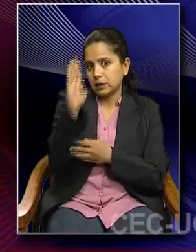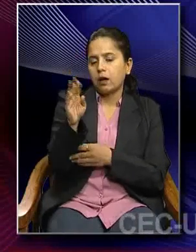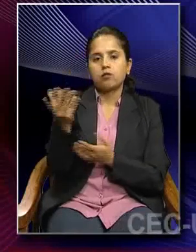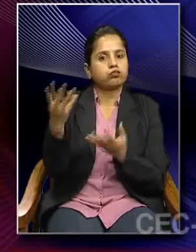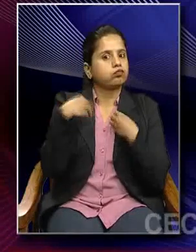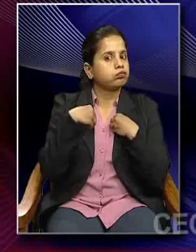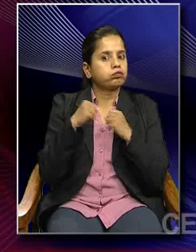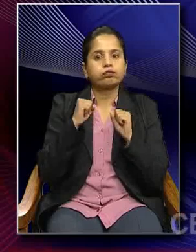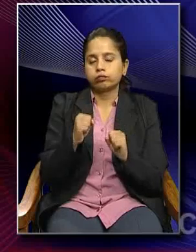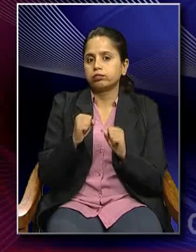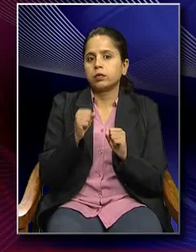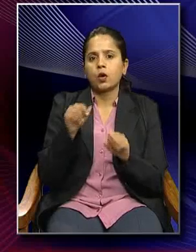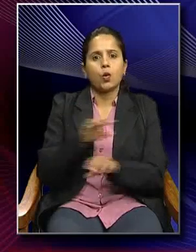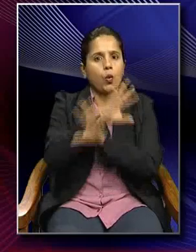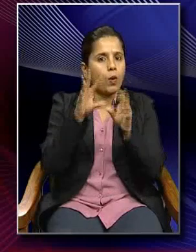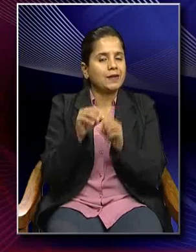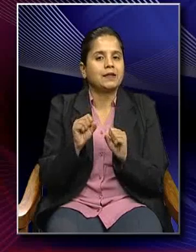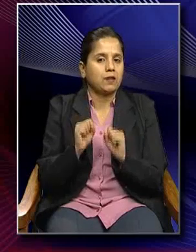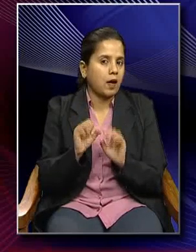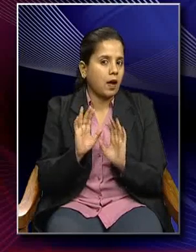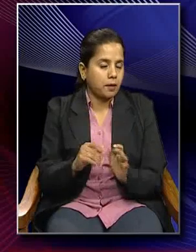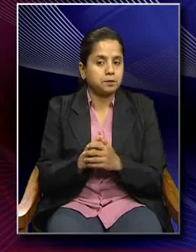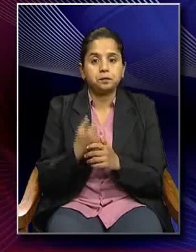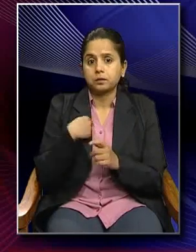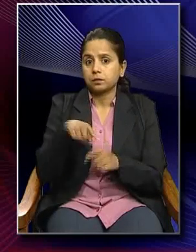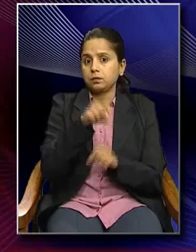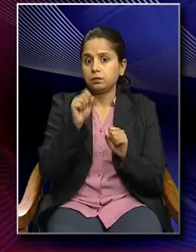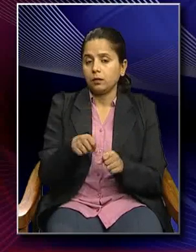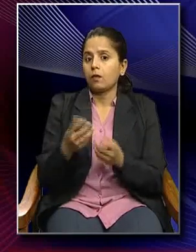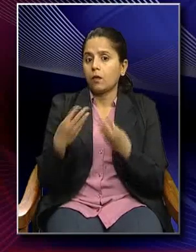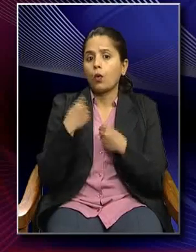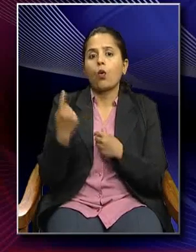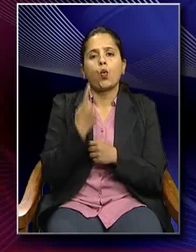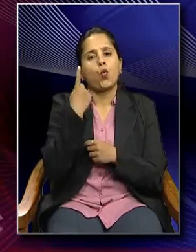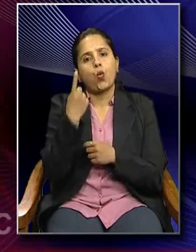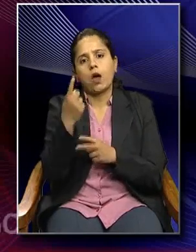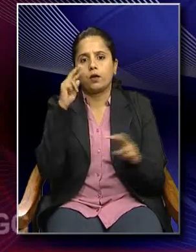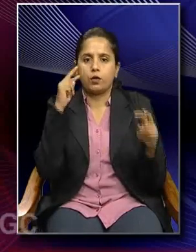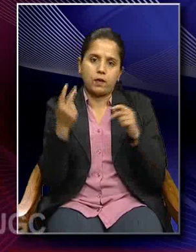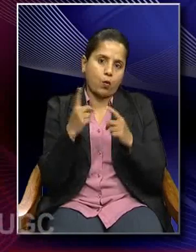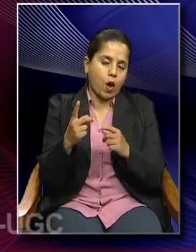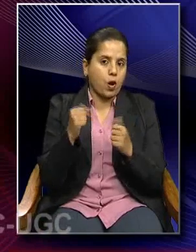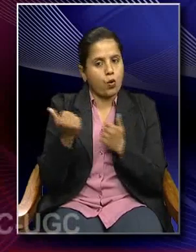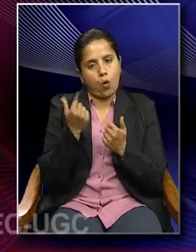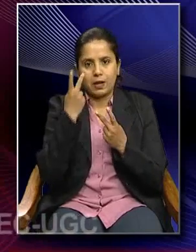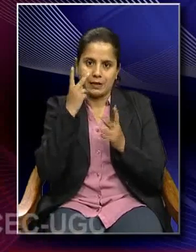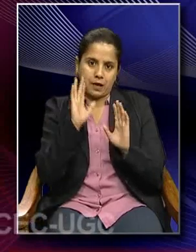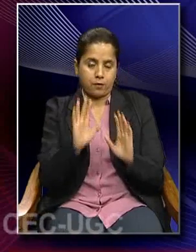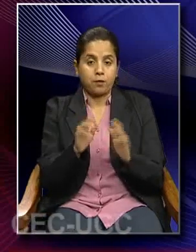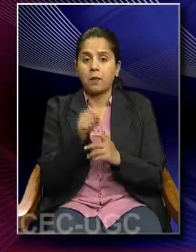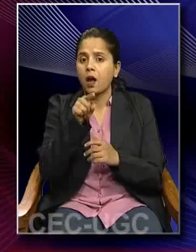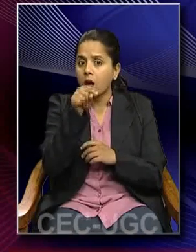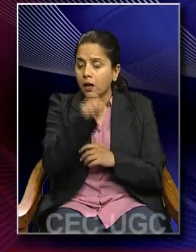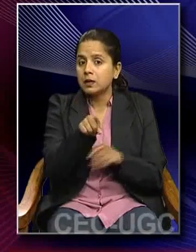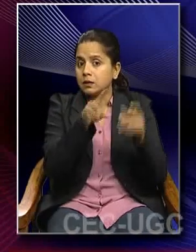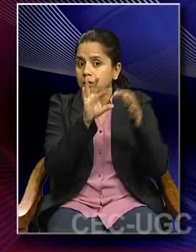perceive something in its totality. We are able to perceive only one aspect, and from that what